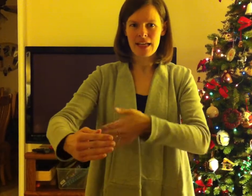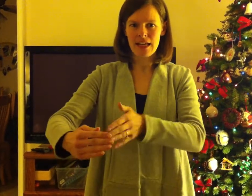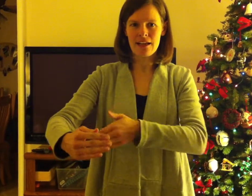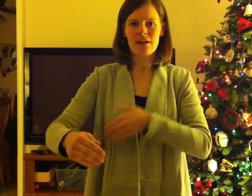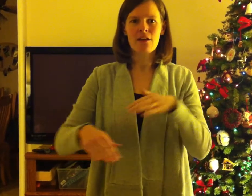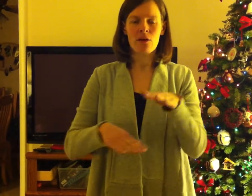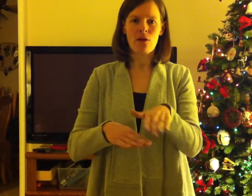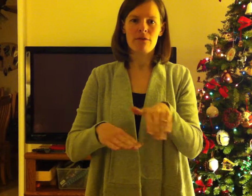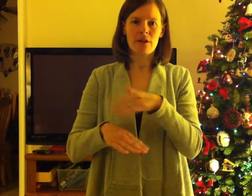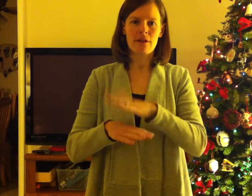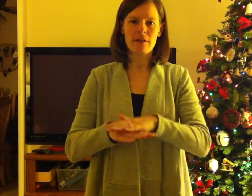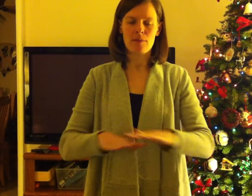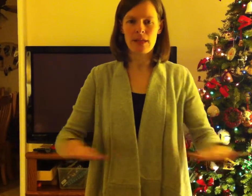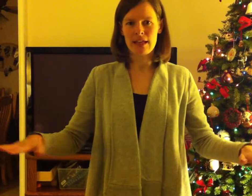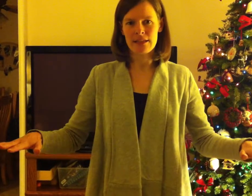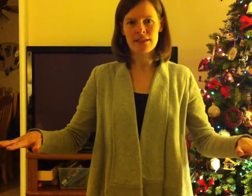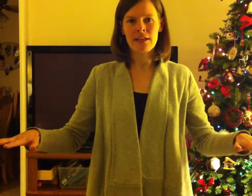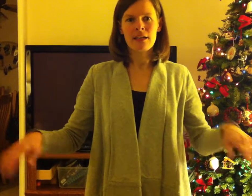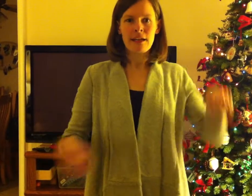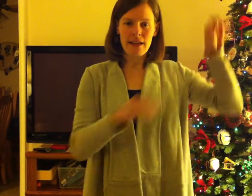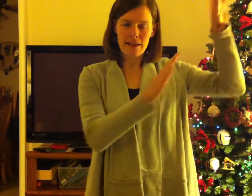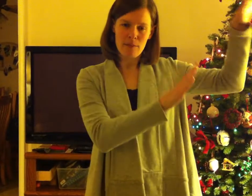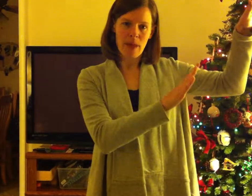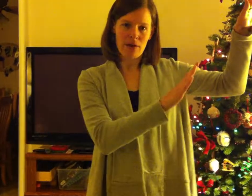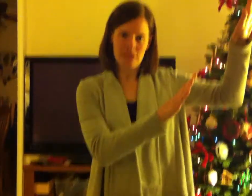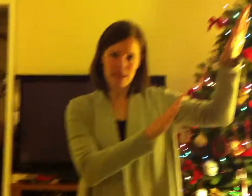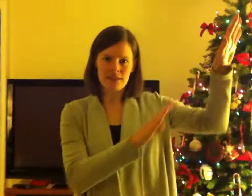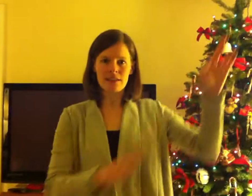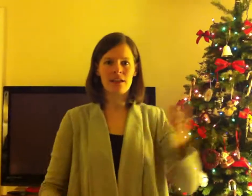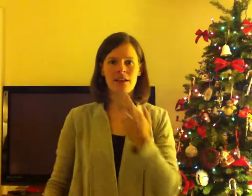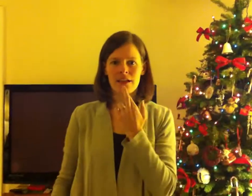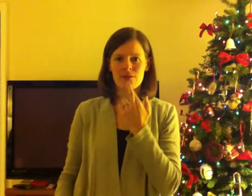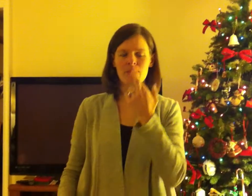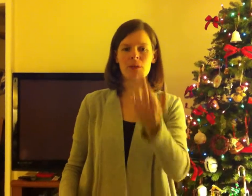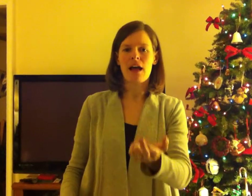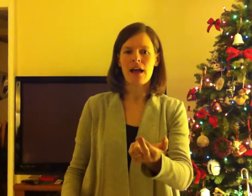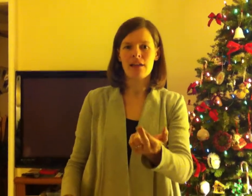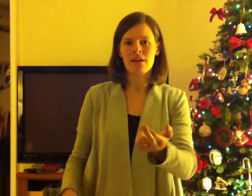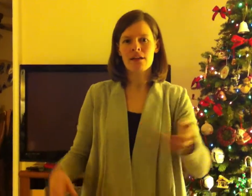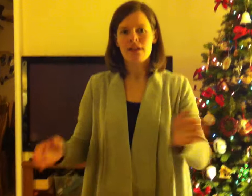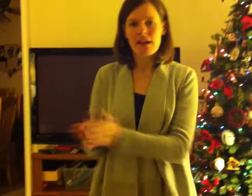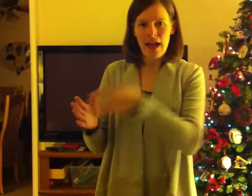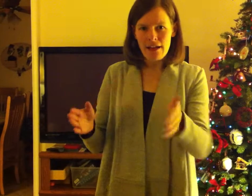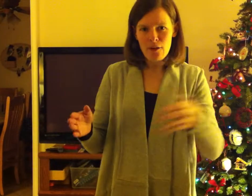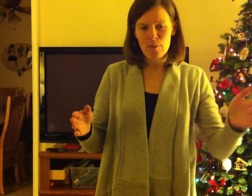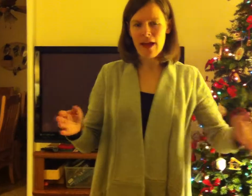singing over the plains, and the mountains in reply echo